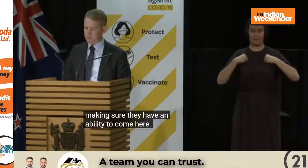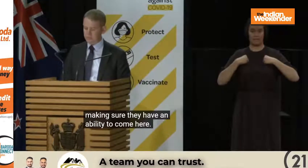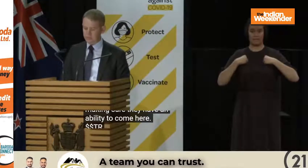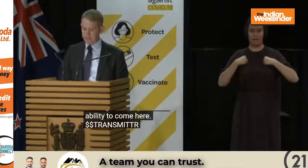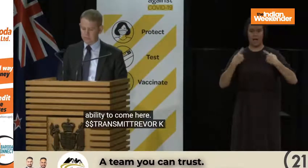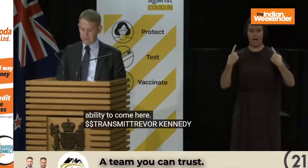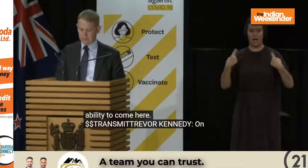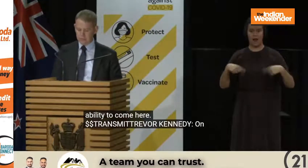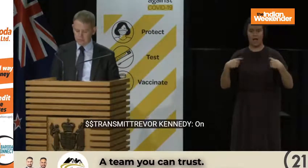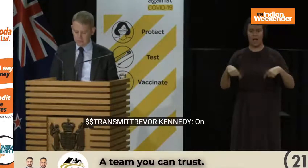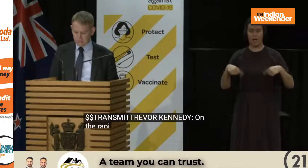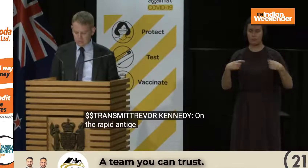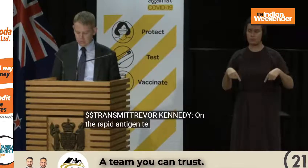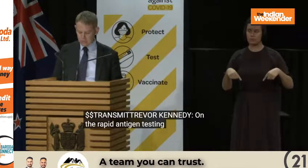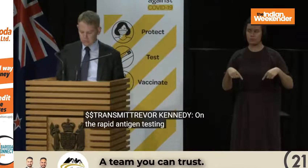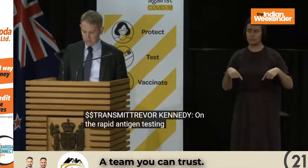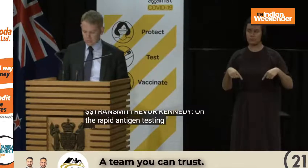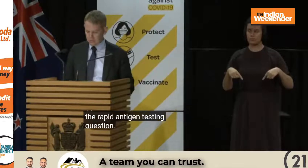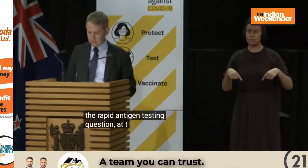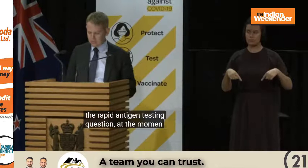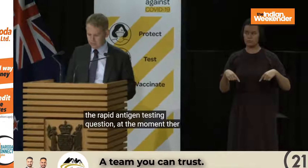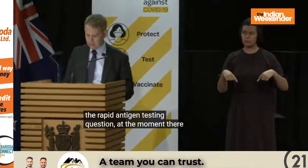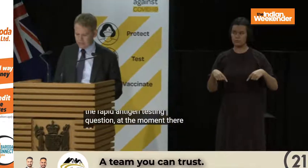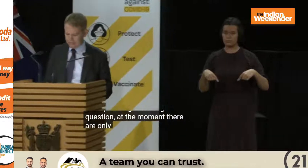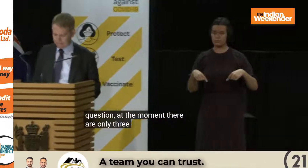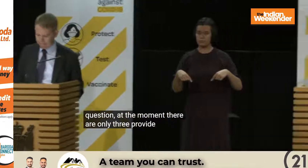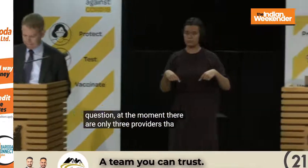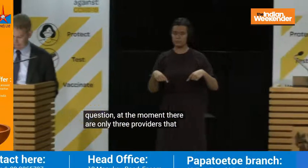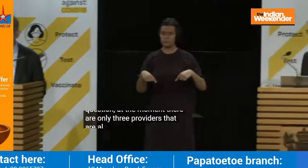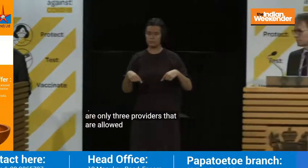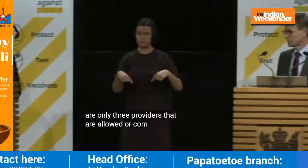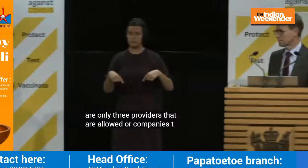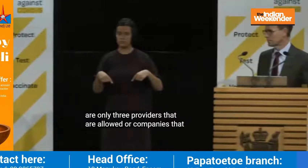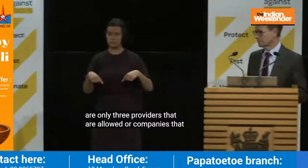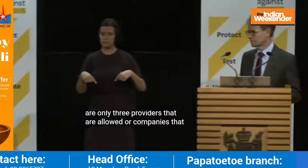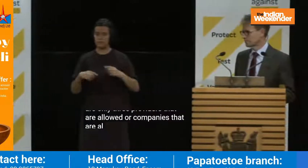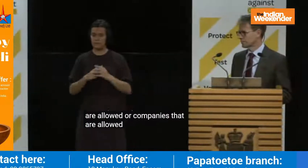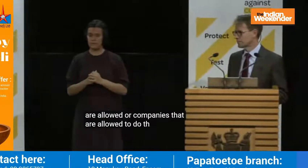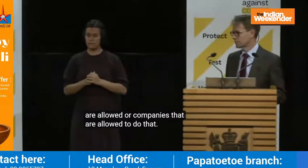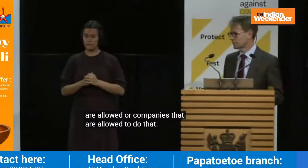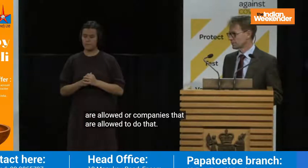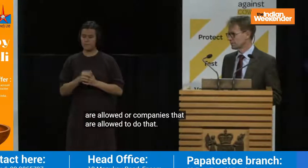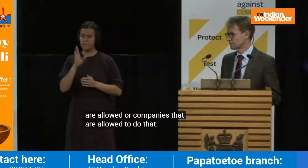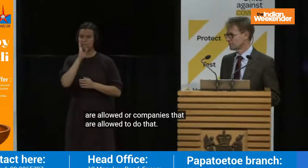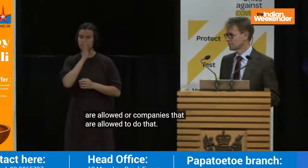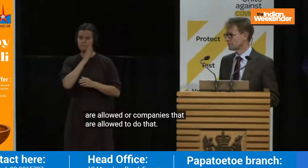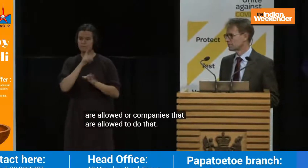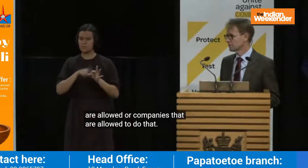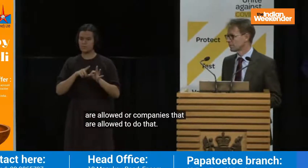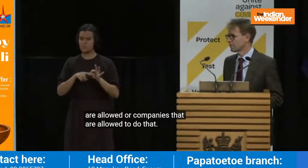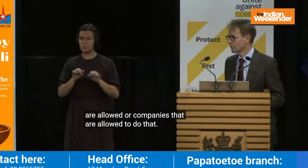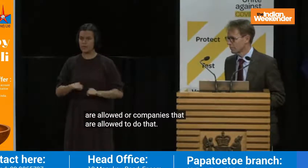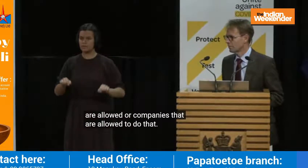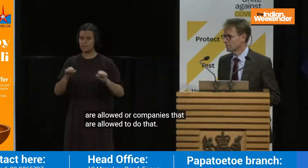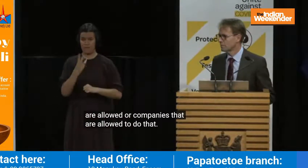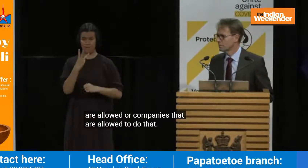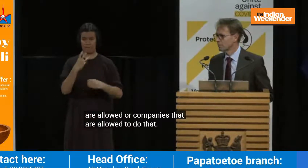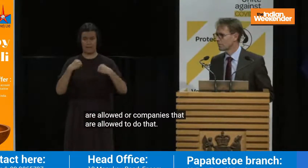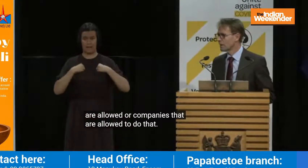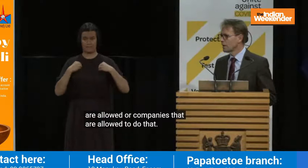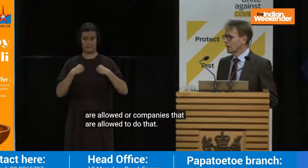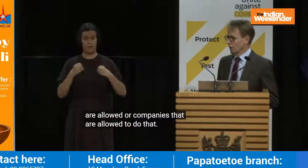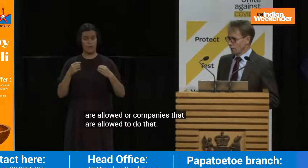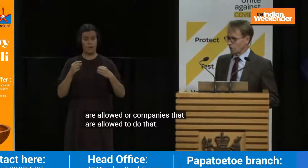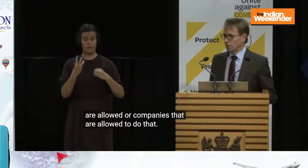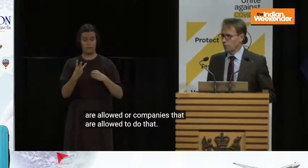that. Given the Minister's comments about wanting to see more of that, are you open to the prospect of opening that up for more companies in the coming weeks and